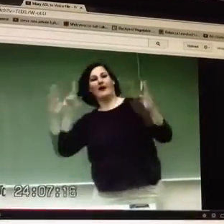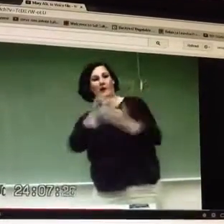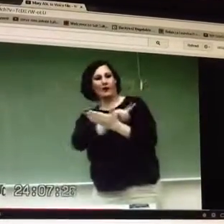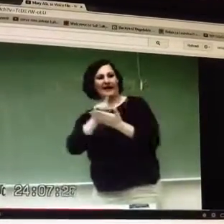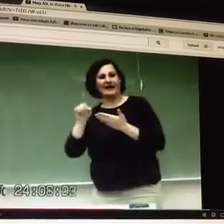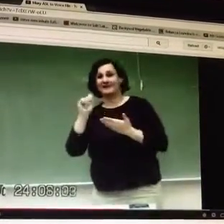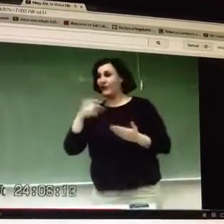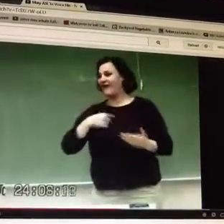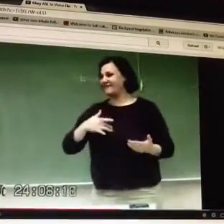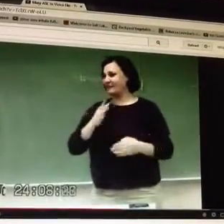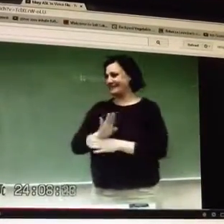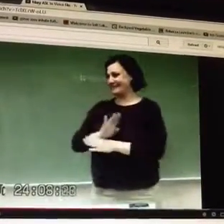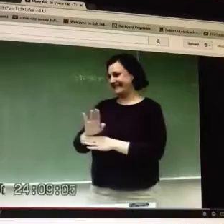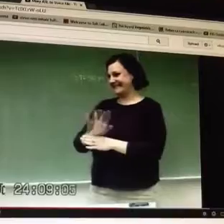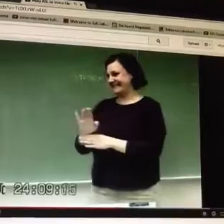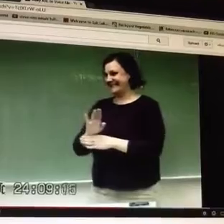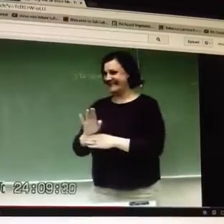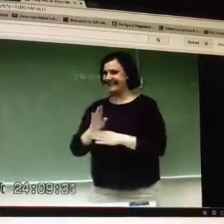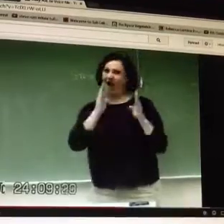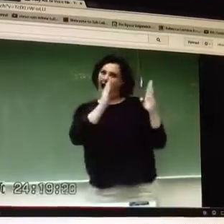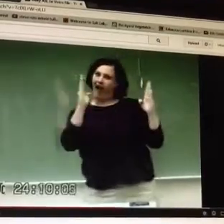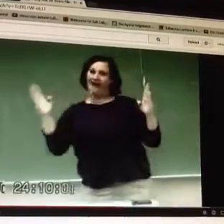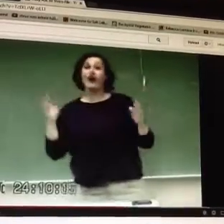At work, my calendar was always full.